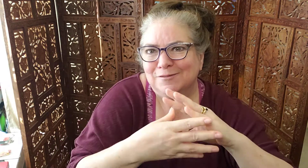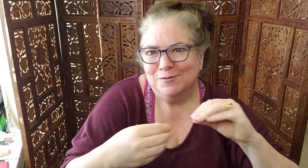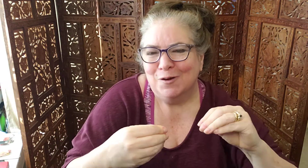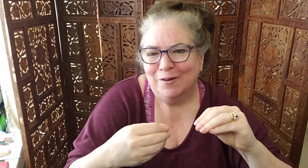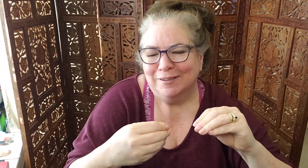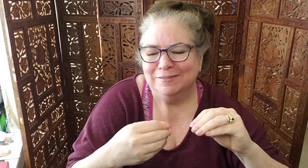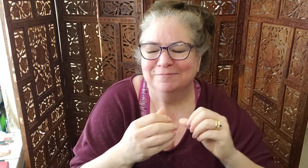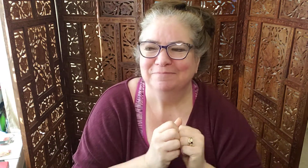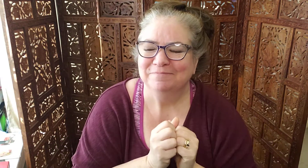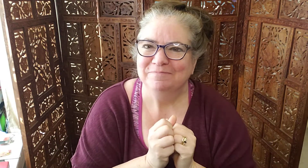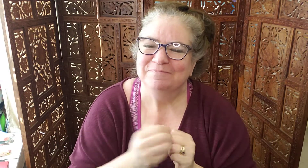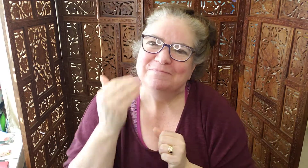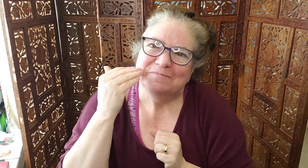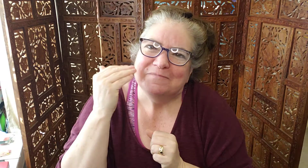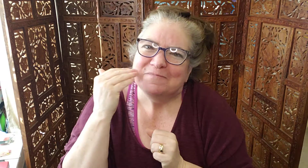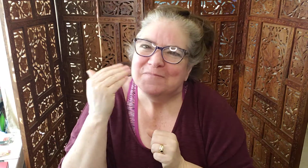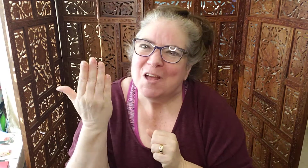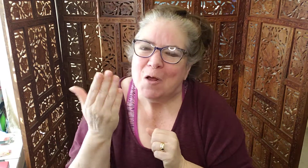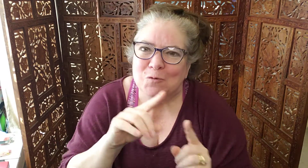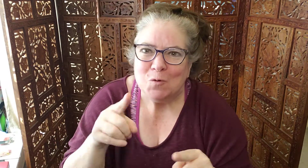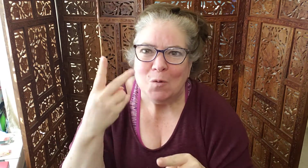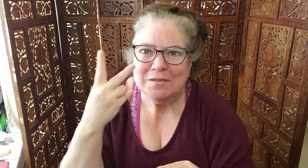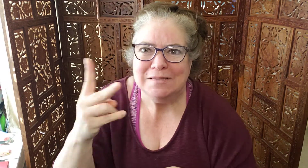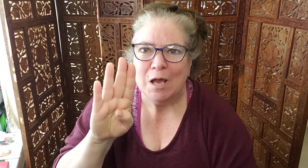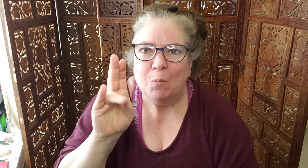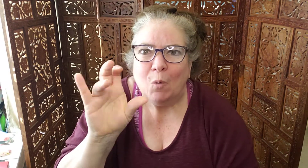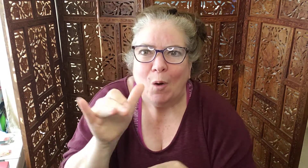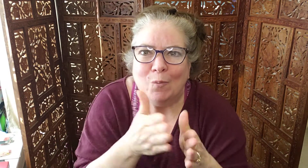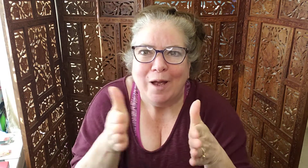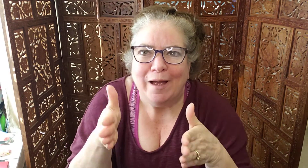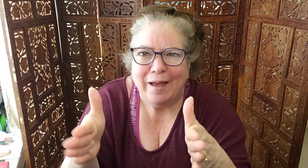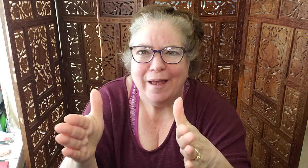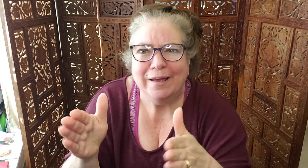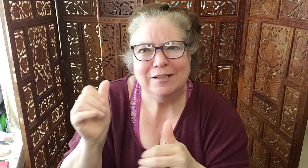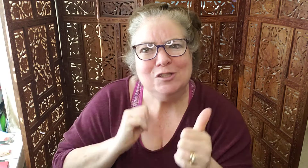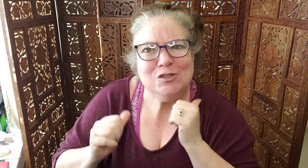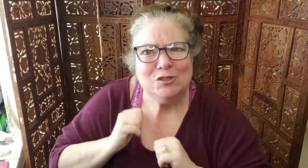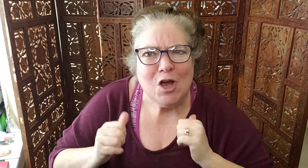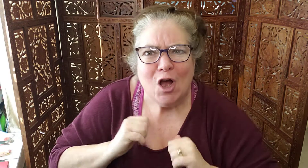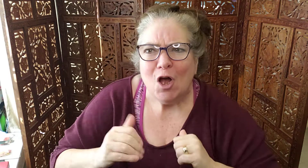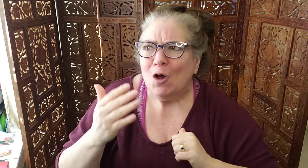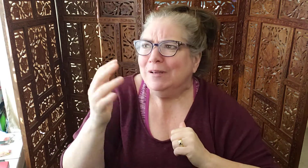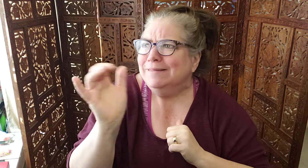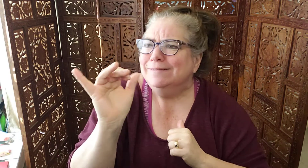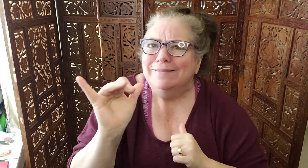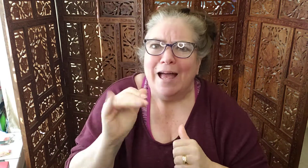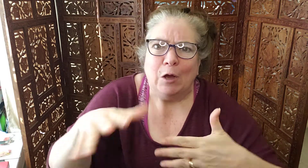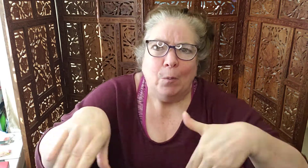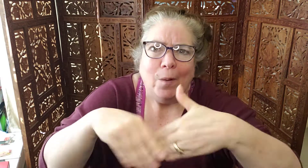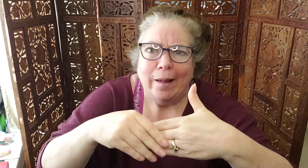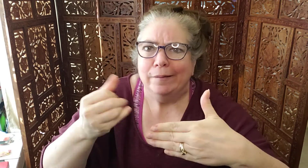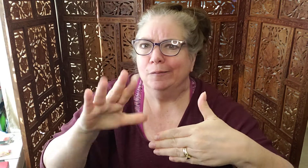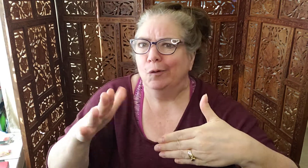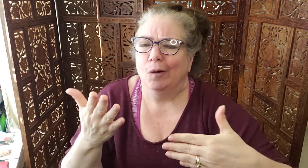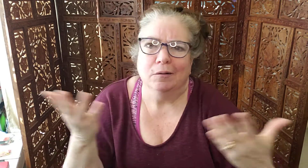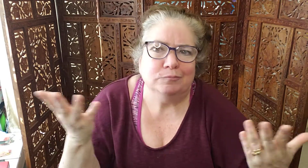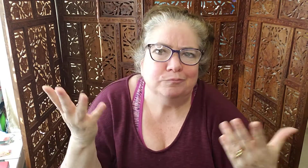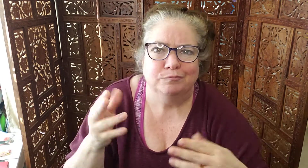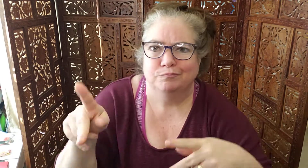It's like a bar mitzvah. It's a wedding. It's a glorious invention. It's innocent optimism. And it's an